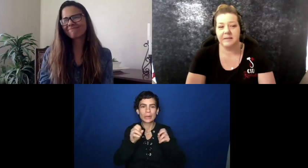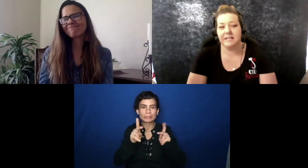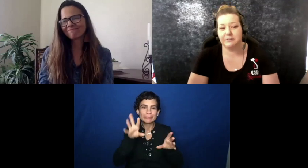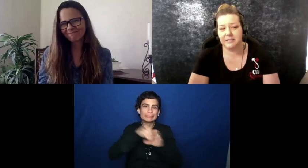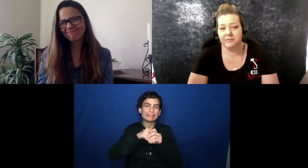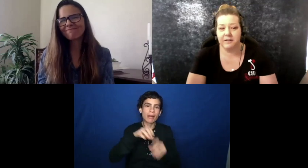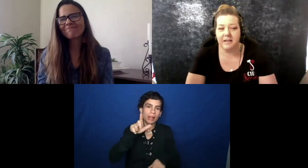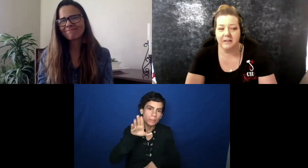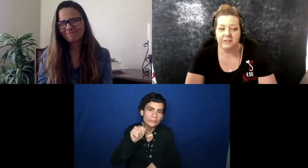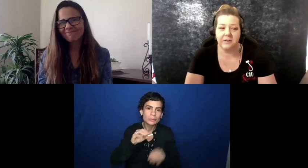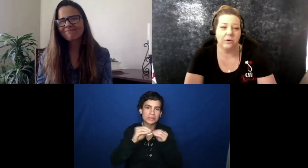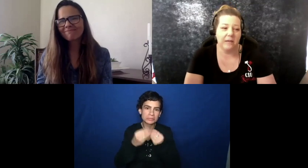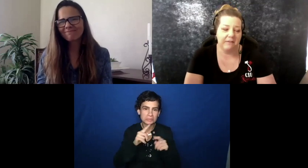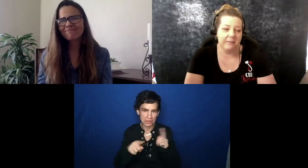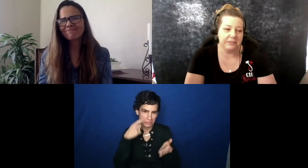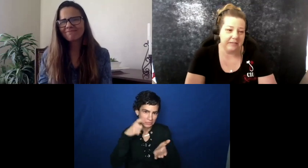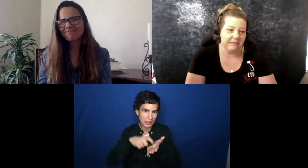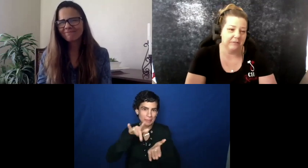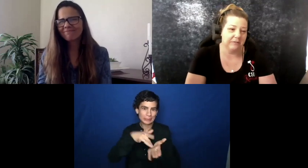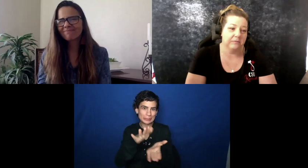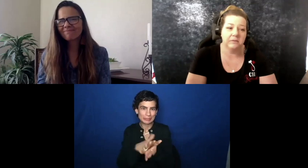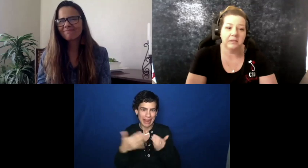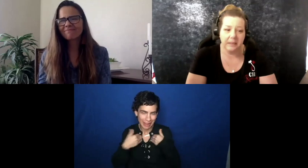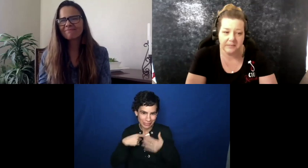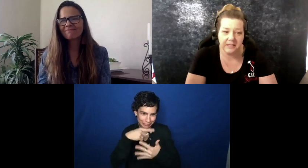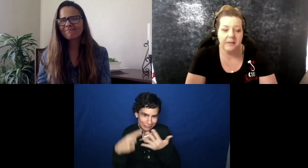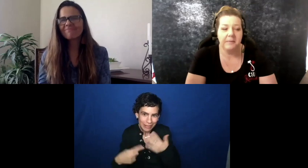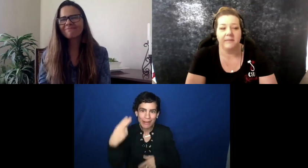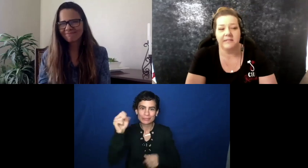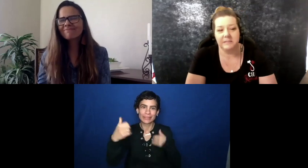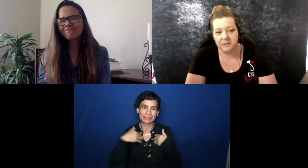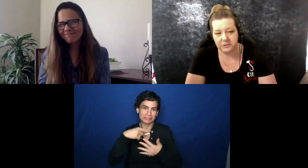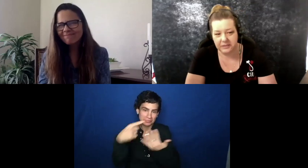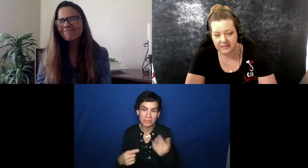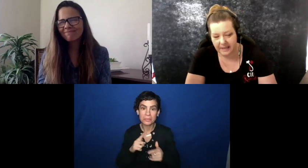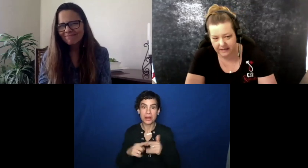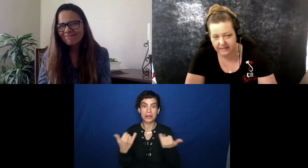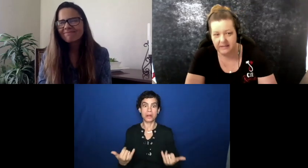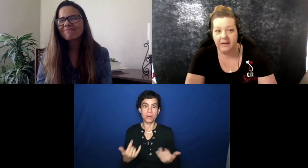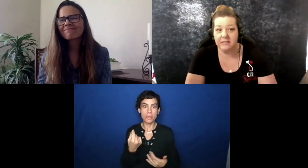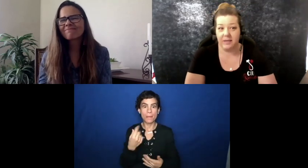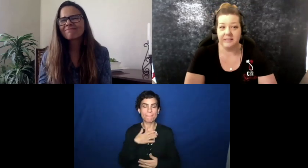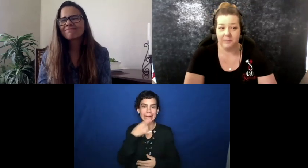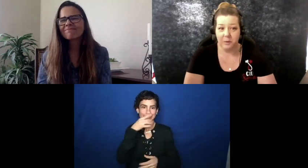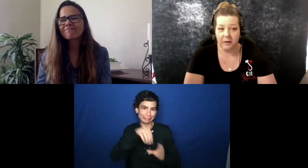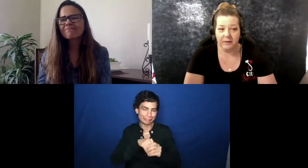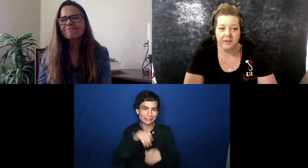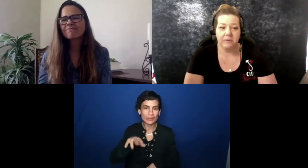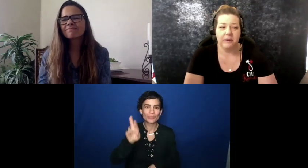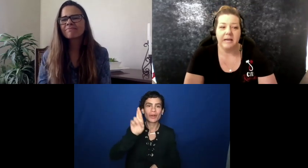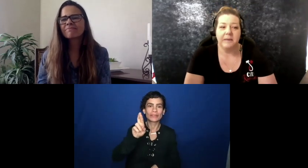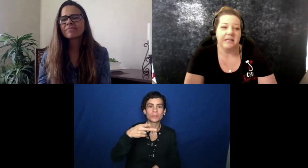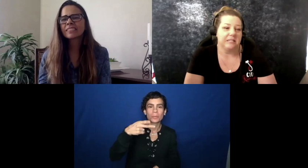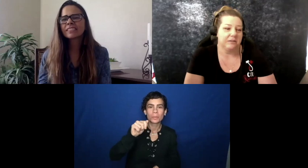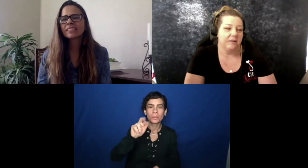Because my kids are still very young, there's not a whole lot of opportunity for clubs, but obviously middle school does have that and high school has even more.